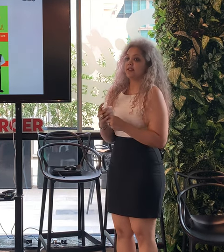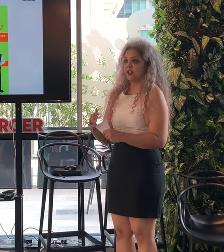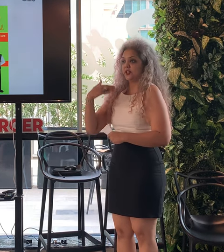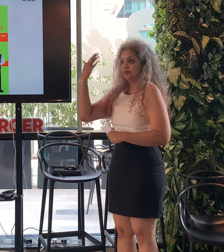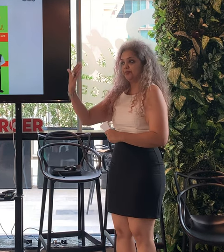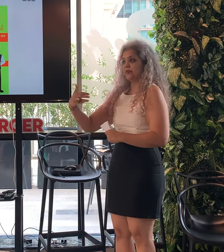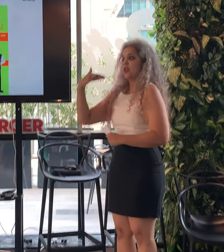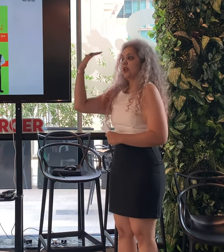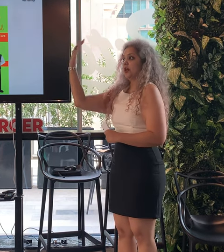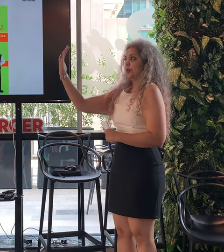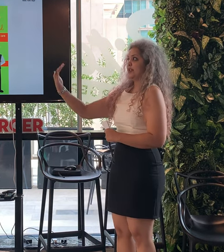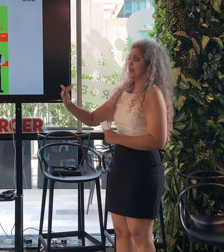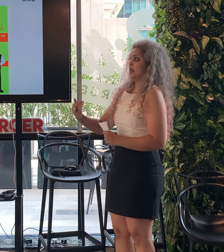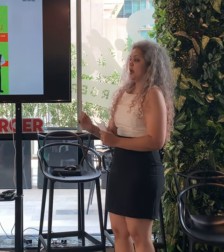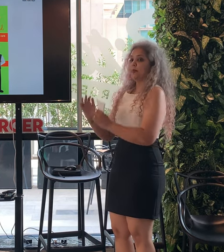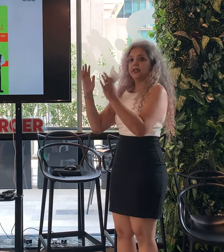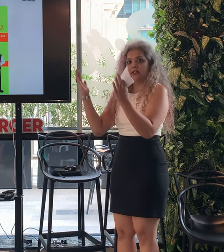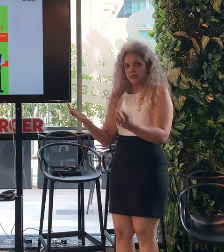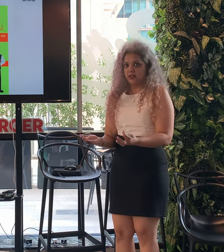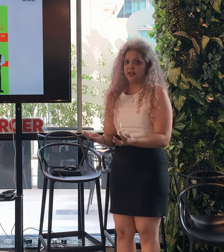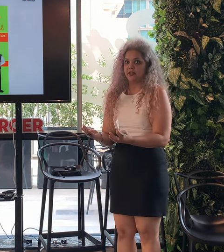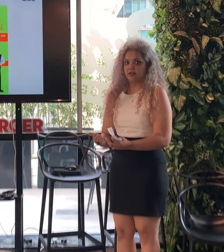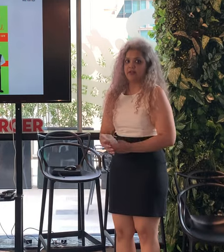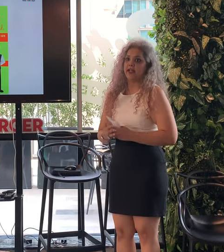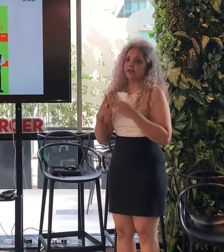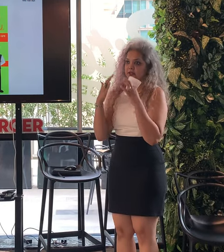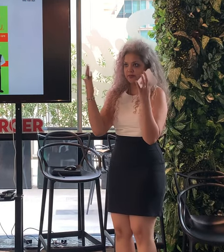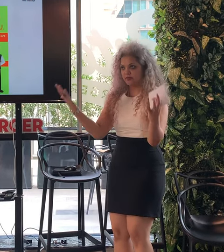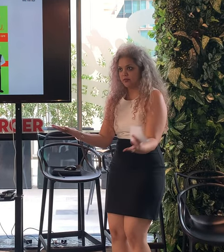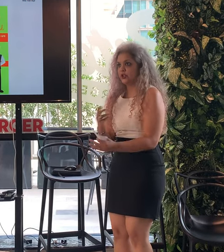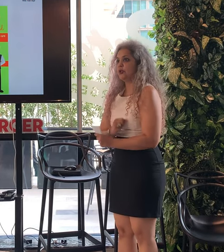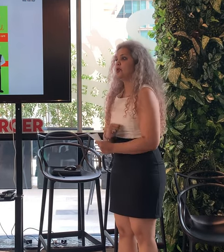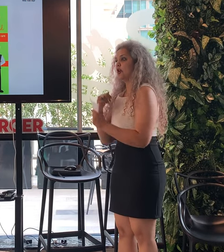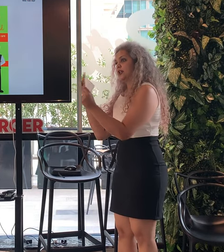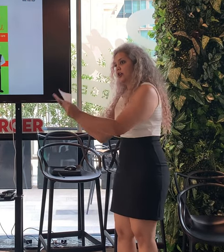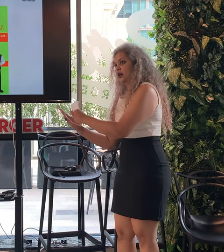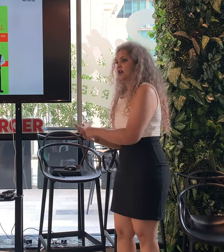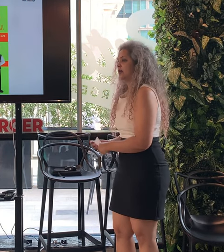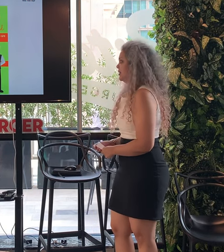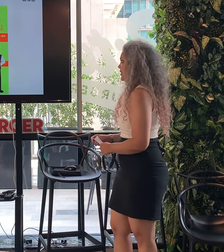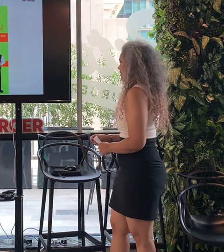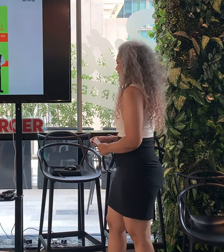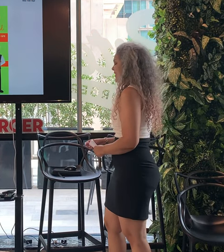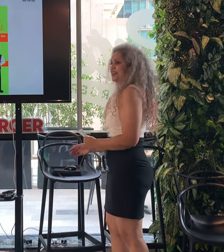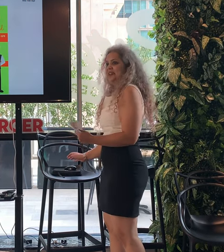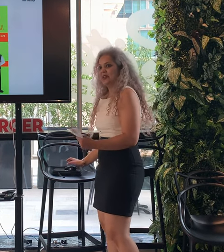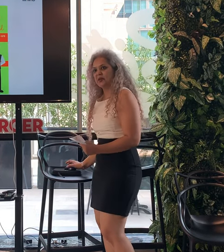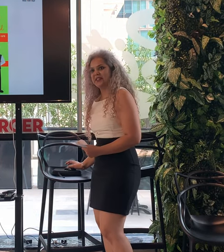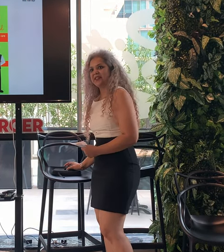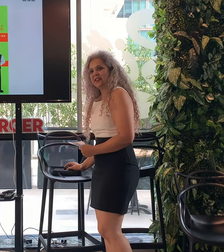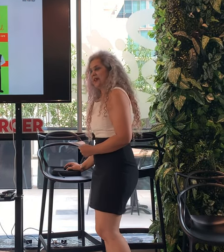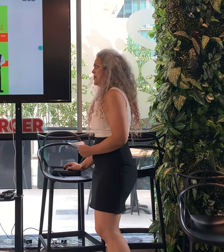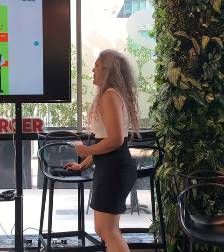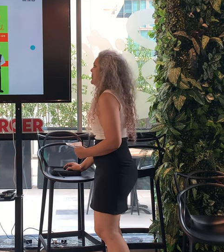a funding career that you or your near and dear ones can think about.